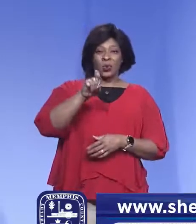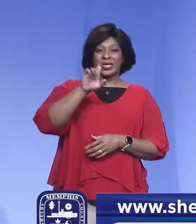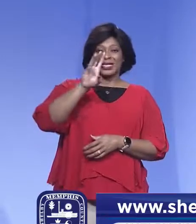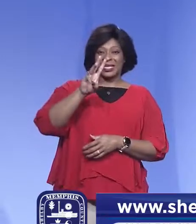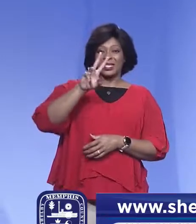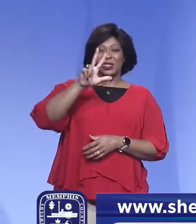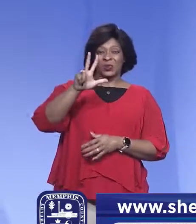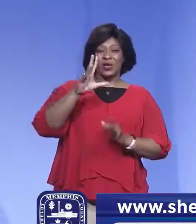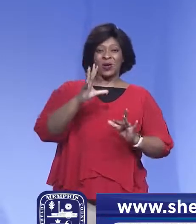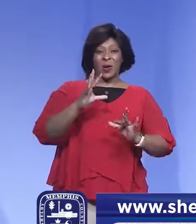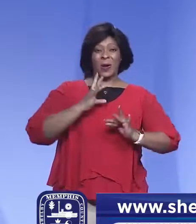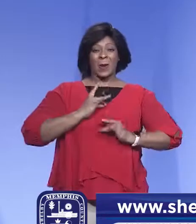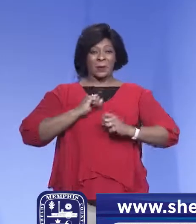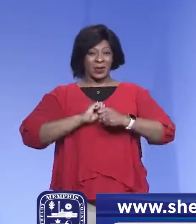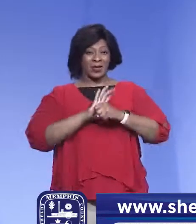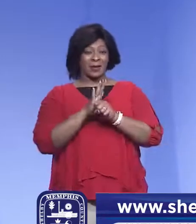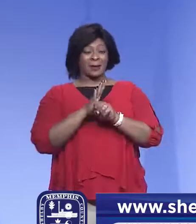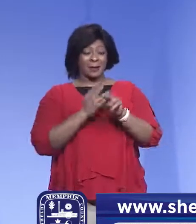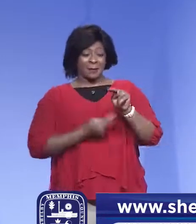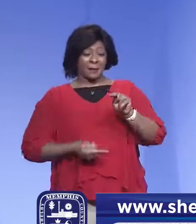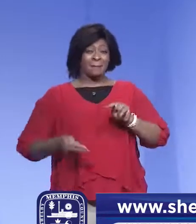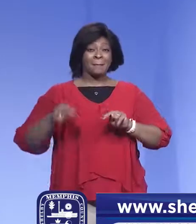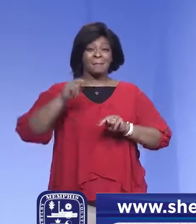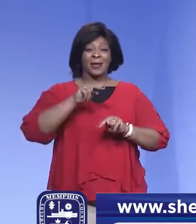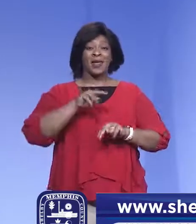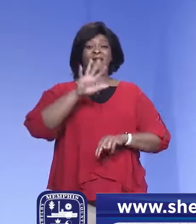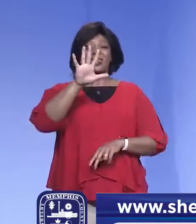1,163 cases, and that brings us up to